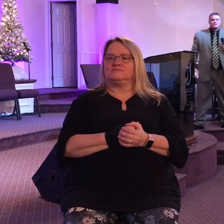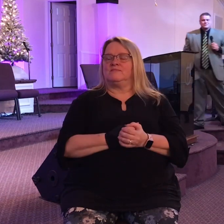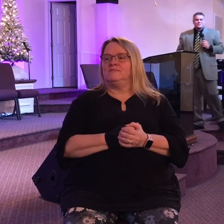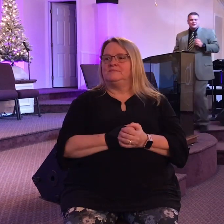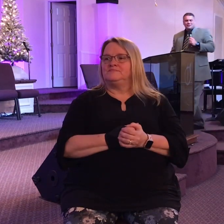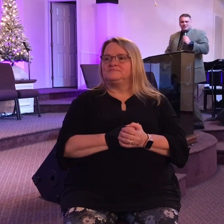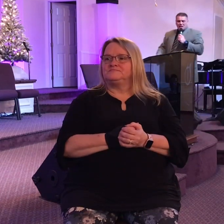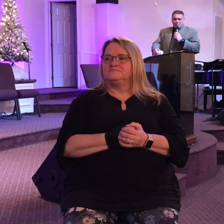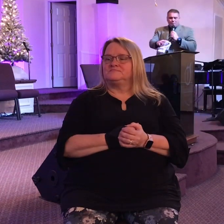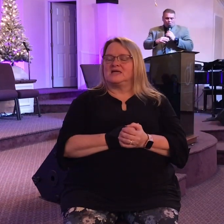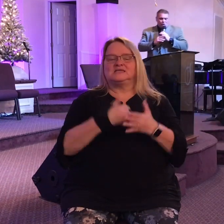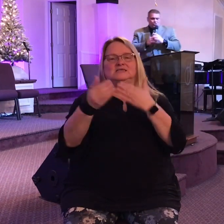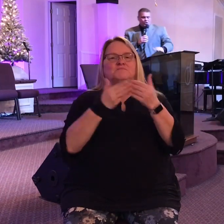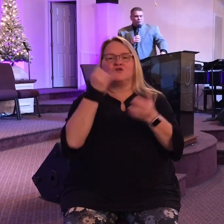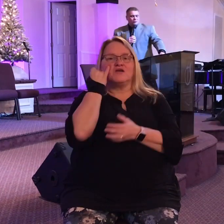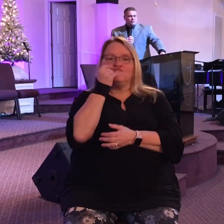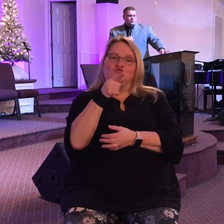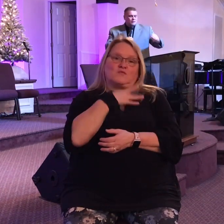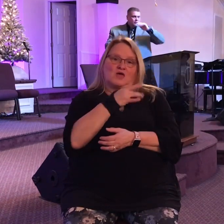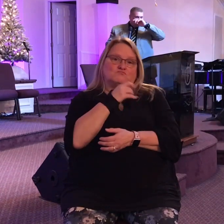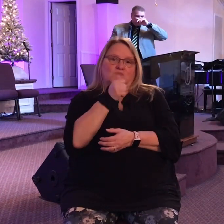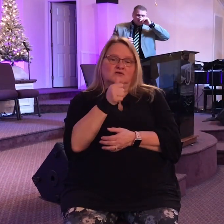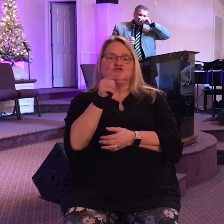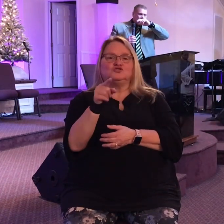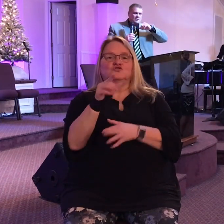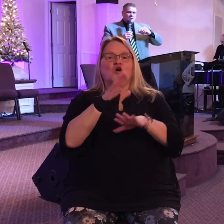payroll. And people are watching you.